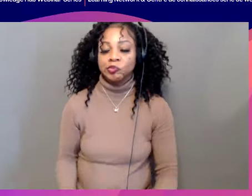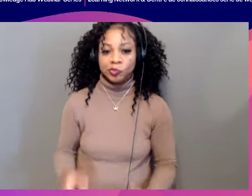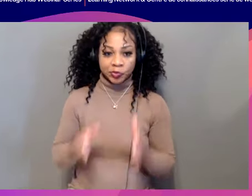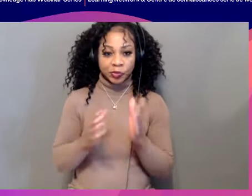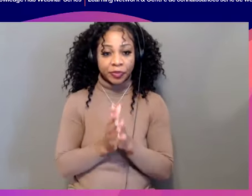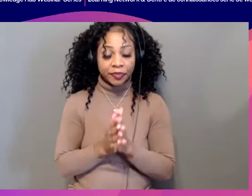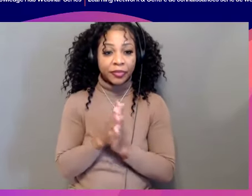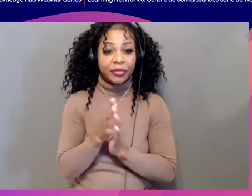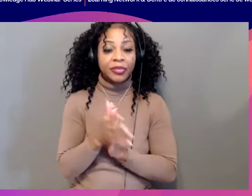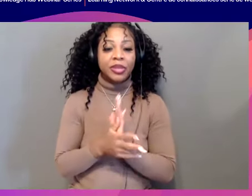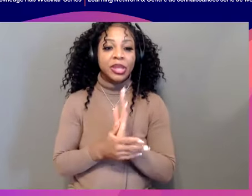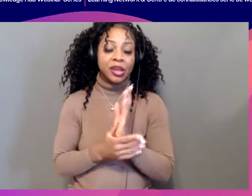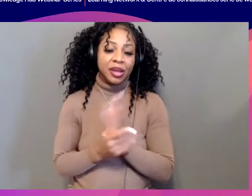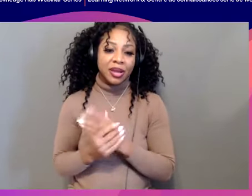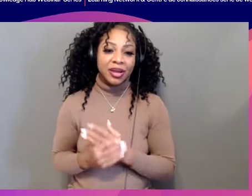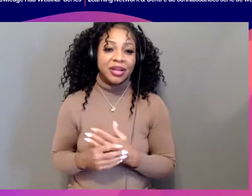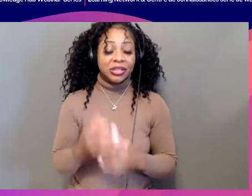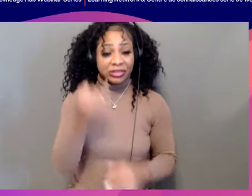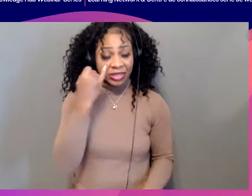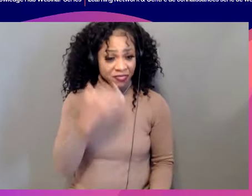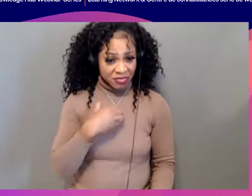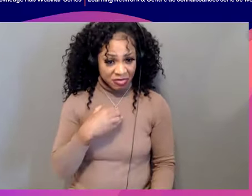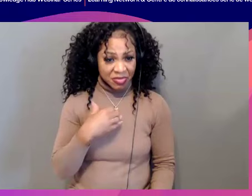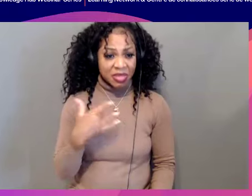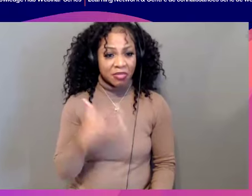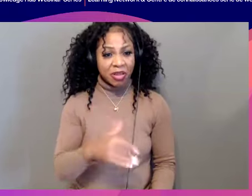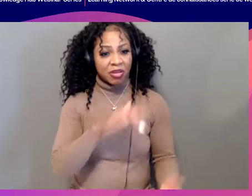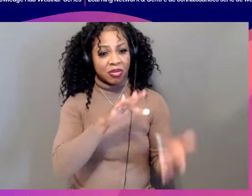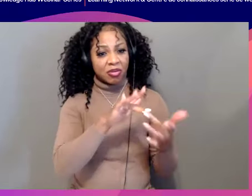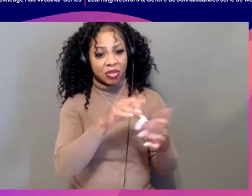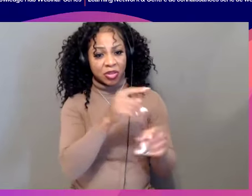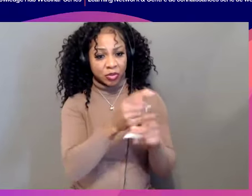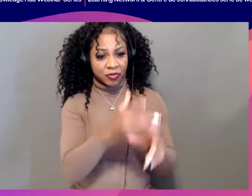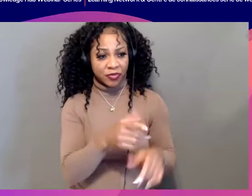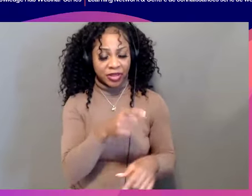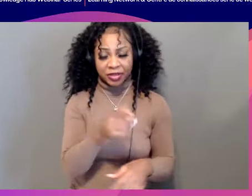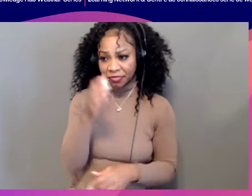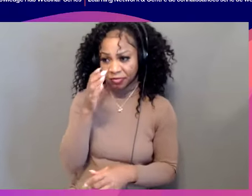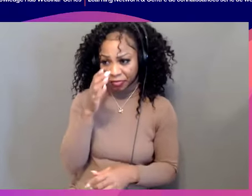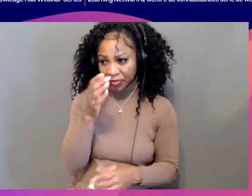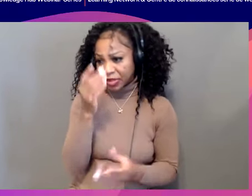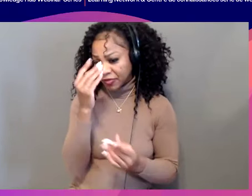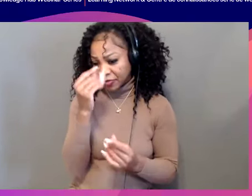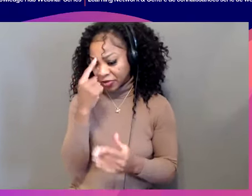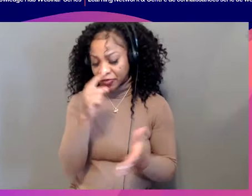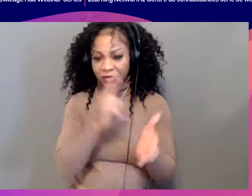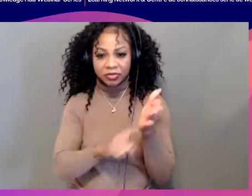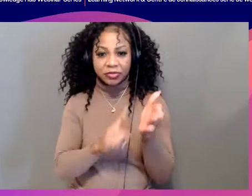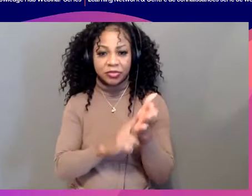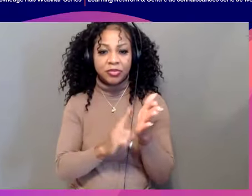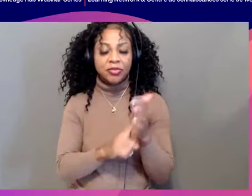involves a supervisor undertaking an investigation. What are some considerations for